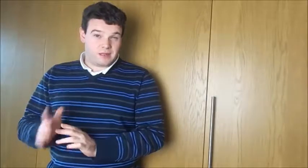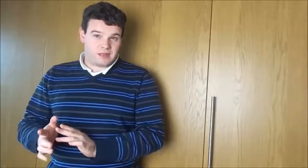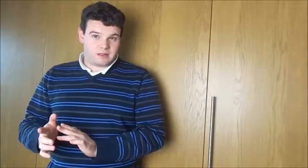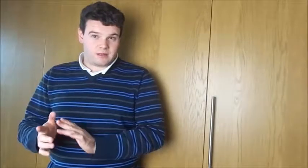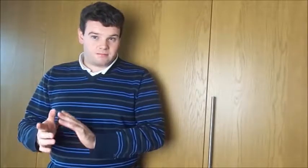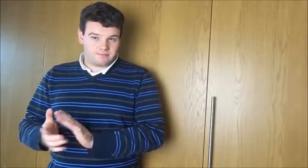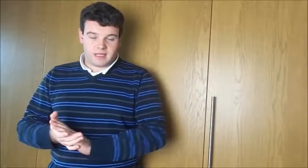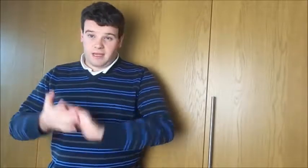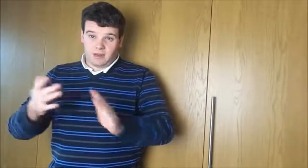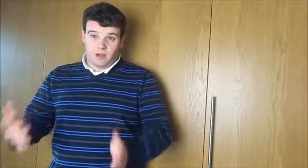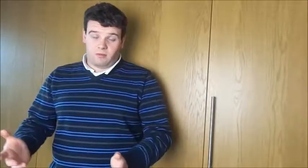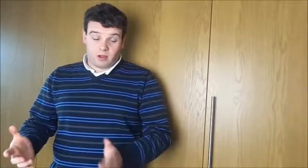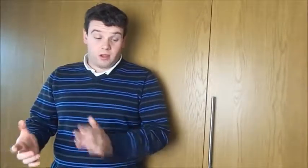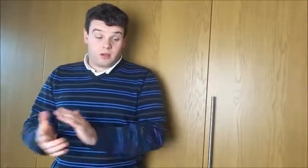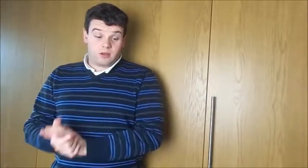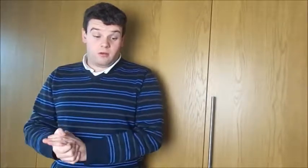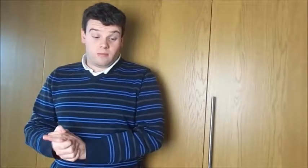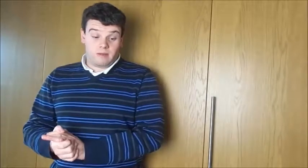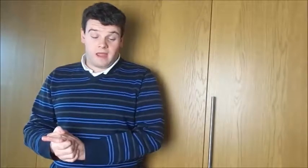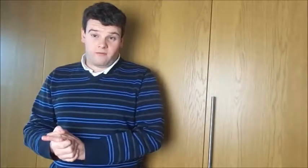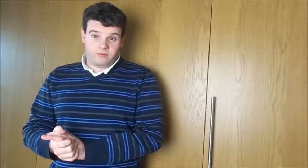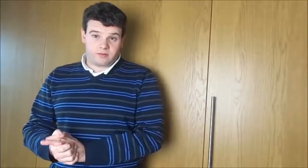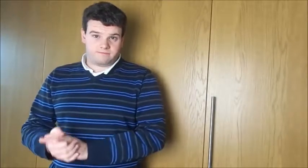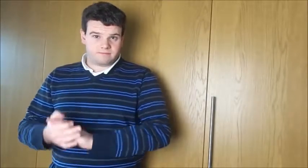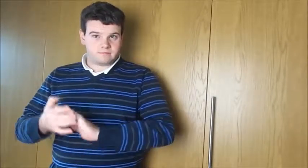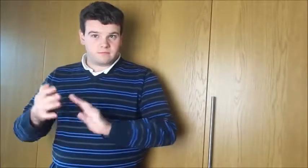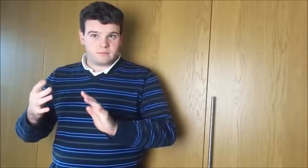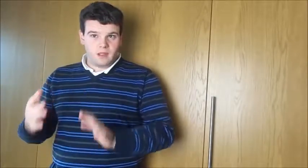1786 in Coburg to her parents,